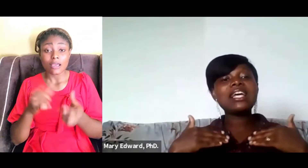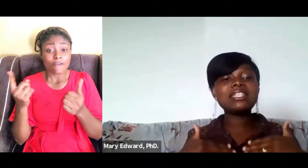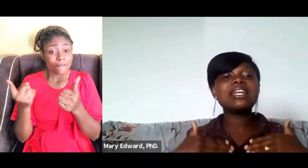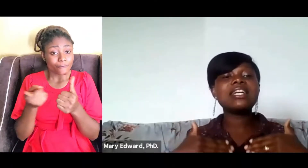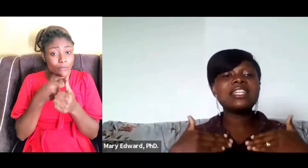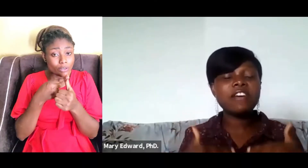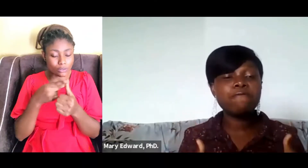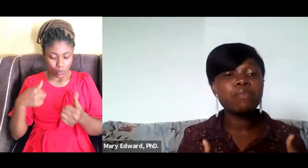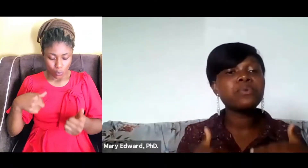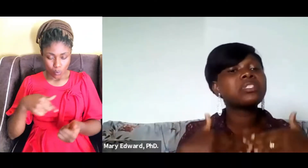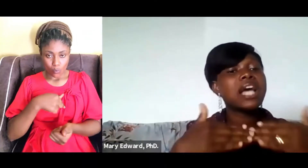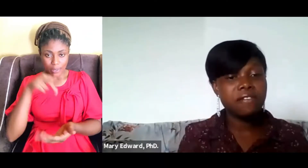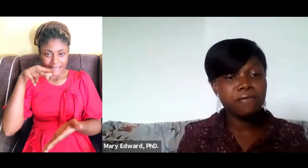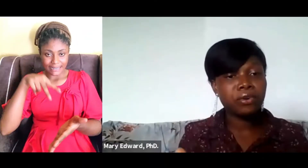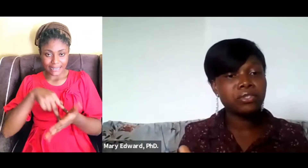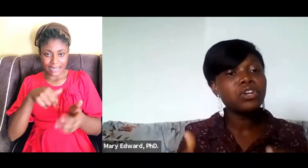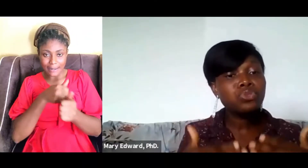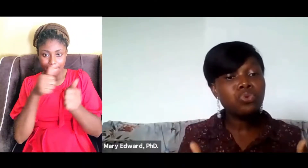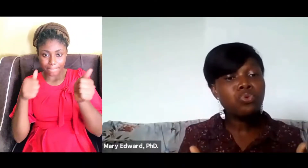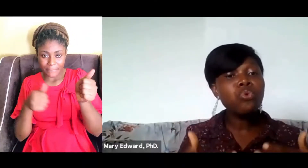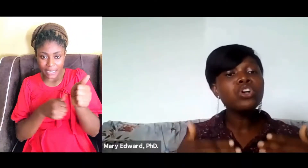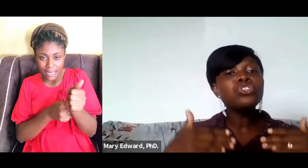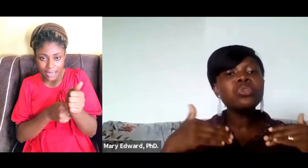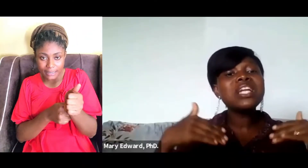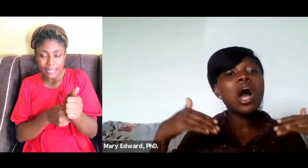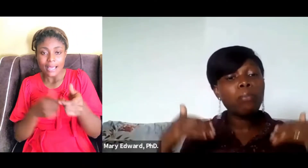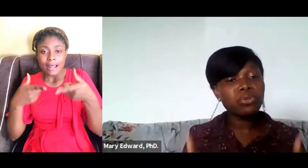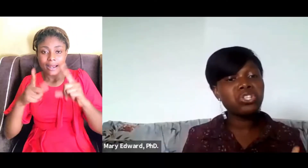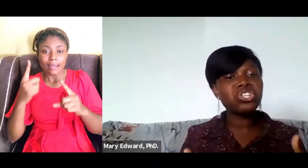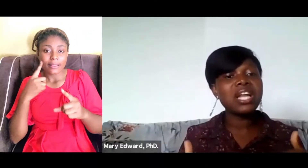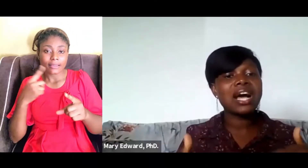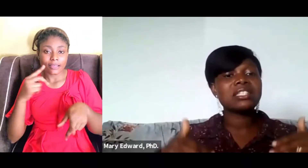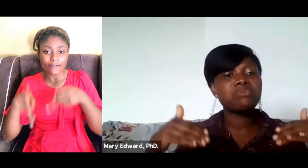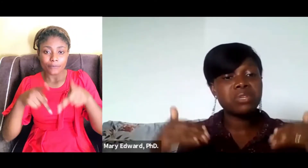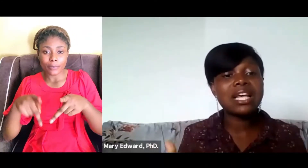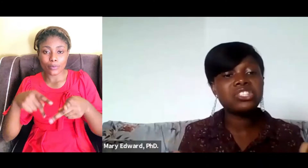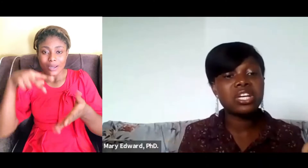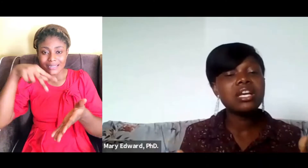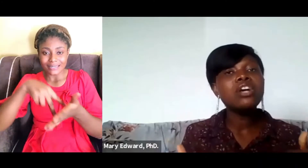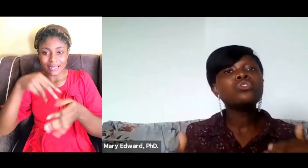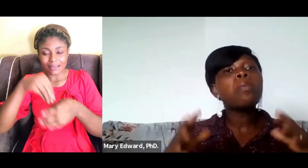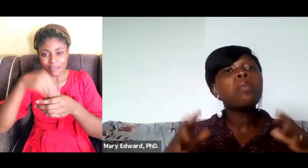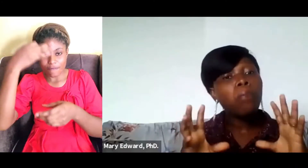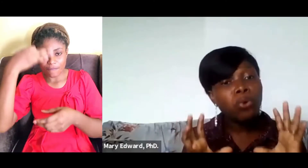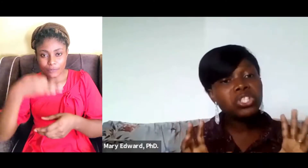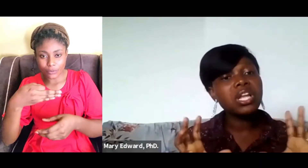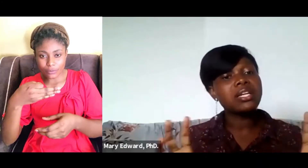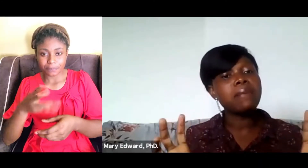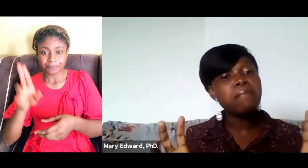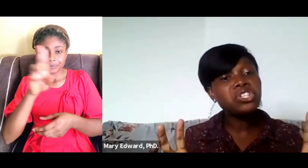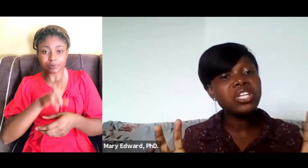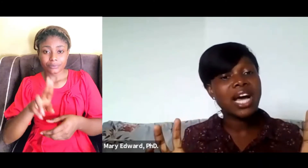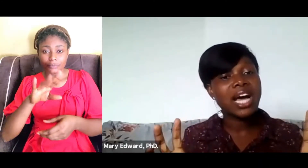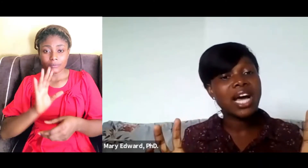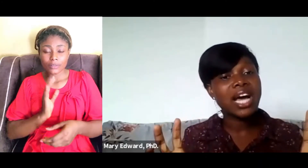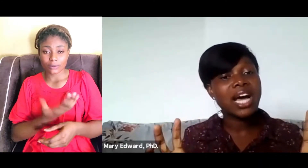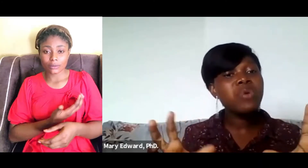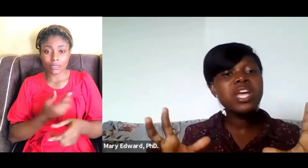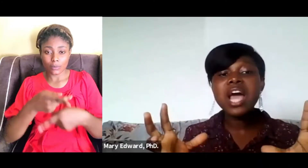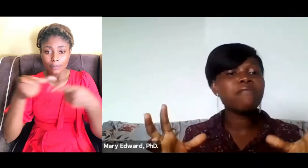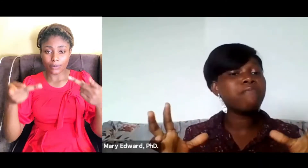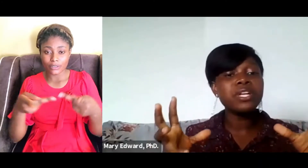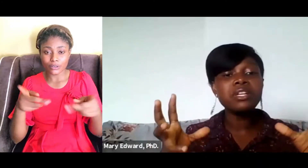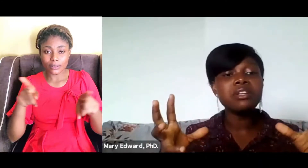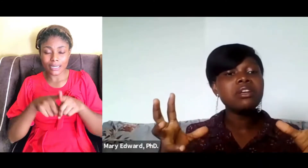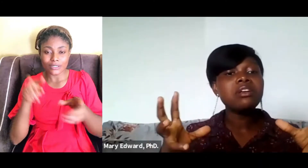behind, letting the deaf people stand in front, to using our position as researchers to push the mission ahead.